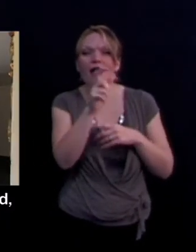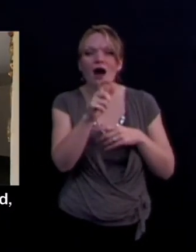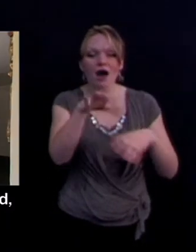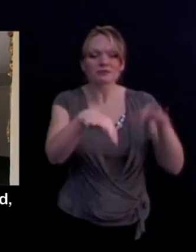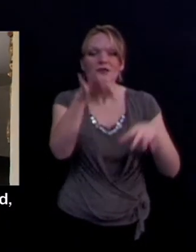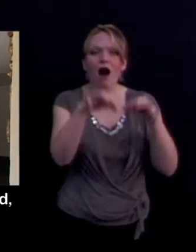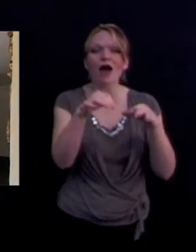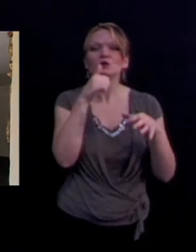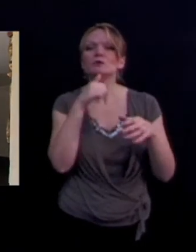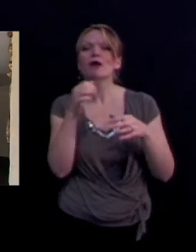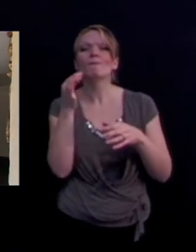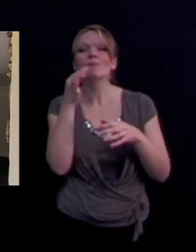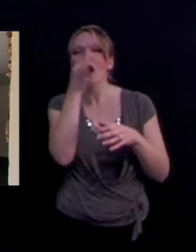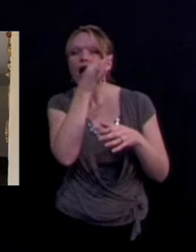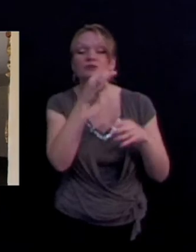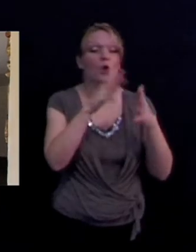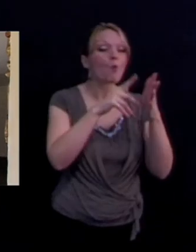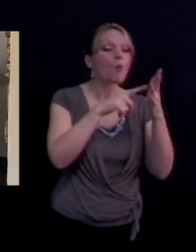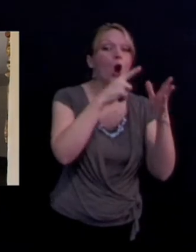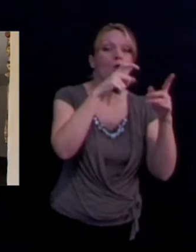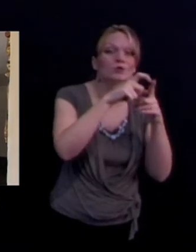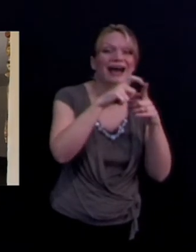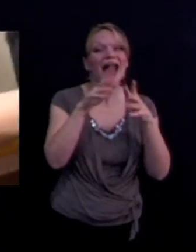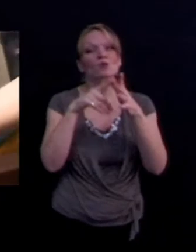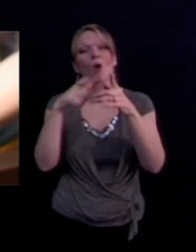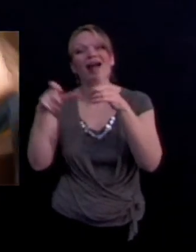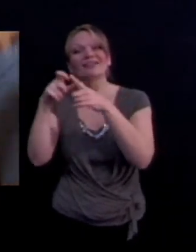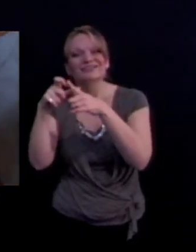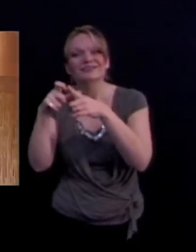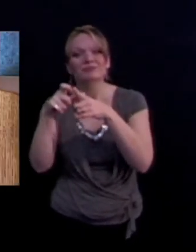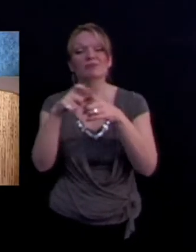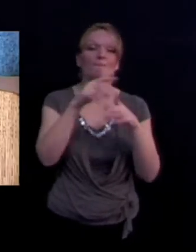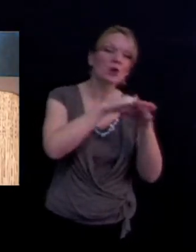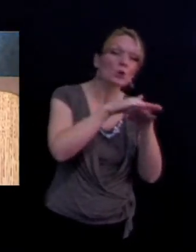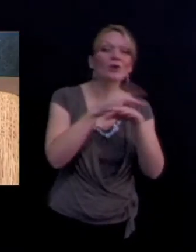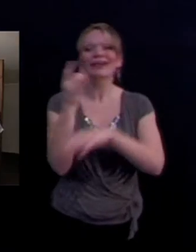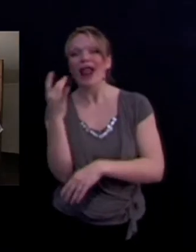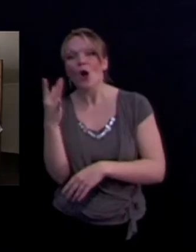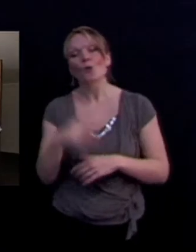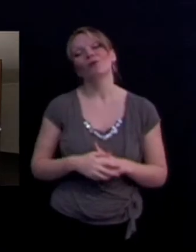using plants, wowed to get the blue colour and welled to get yellow.